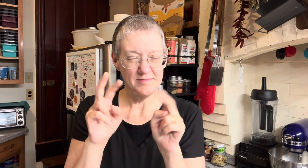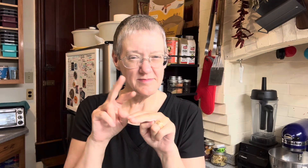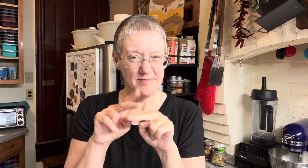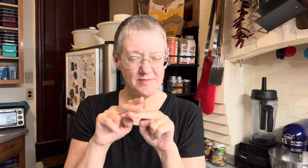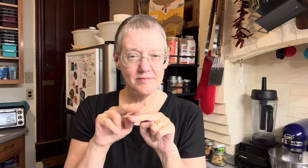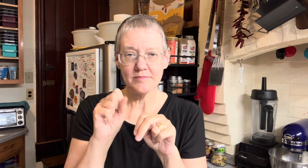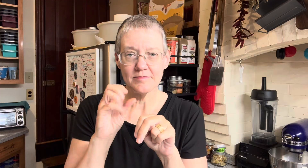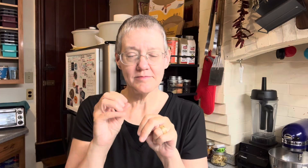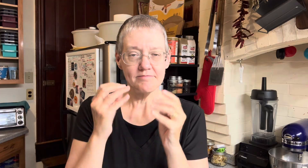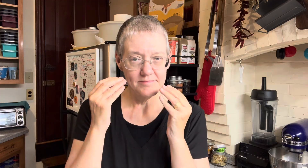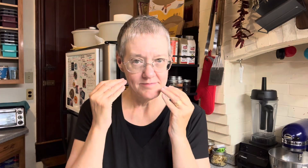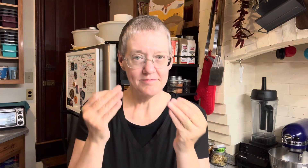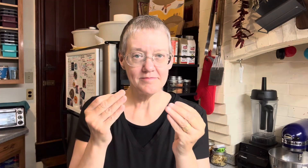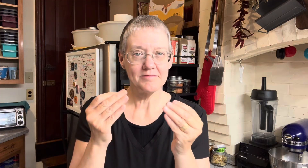now.